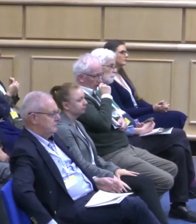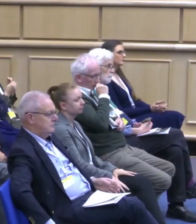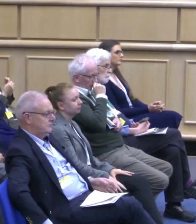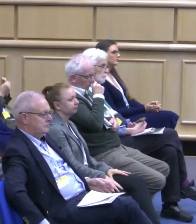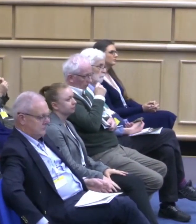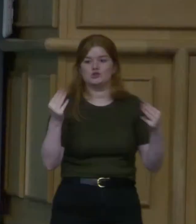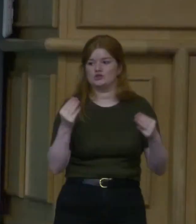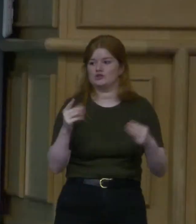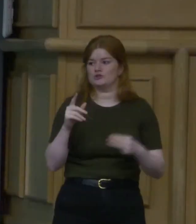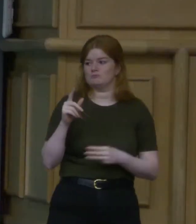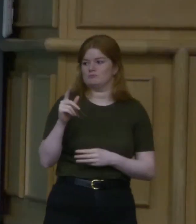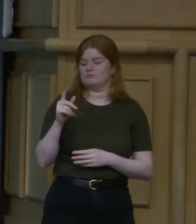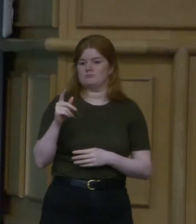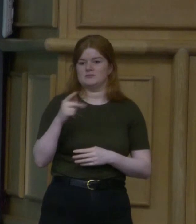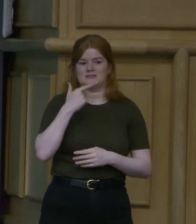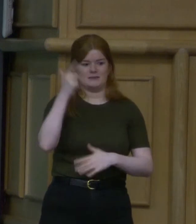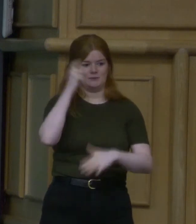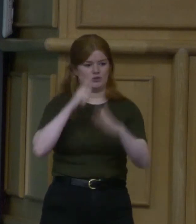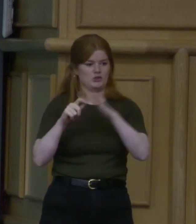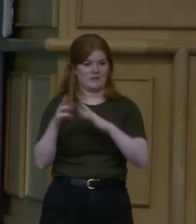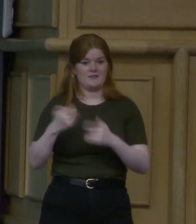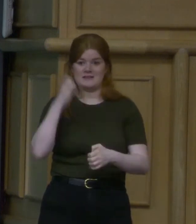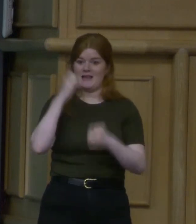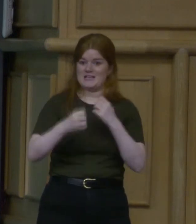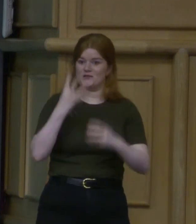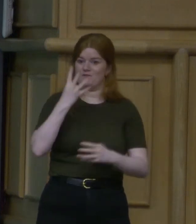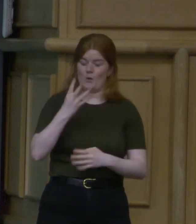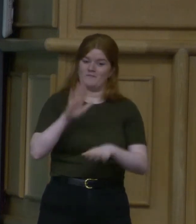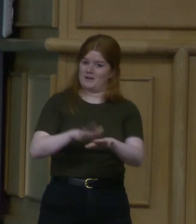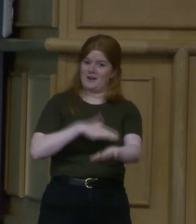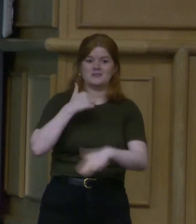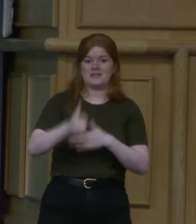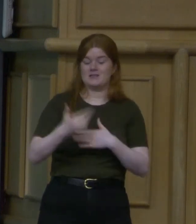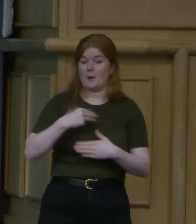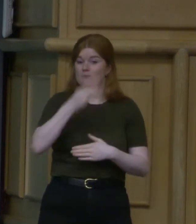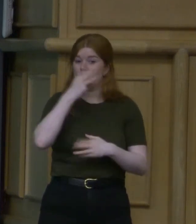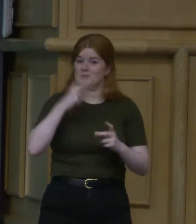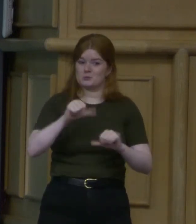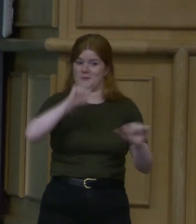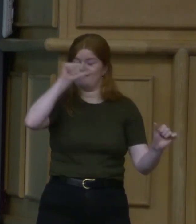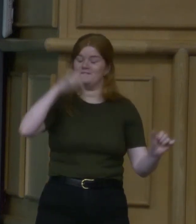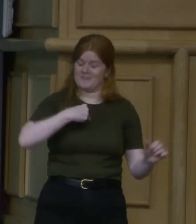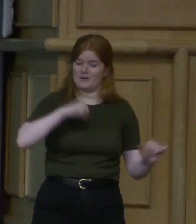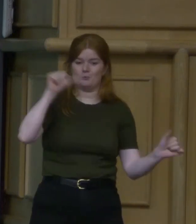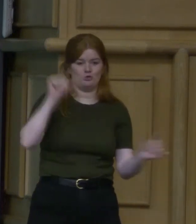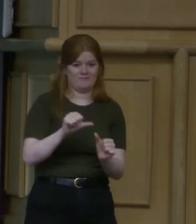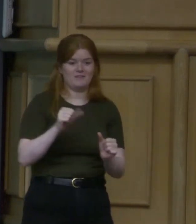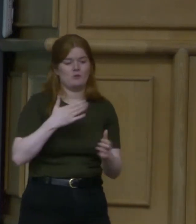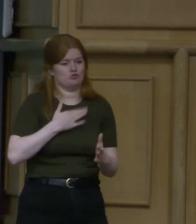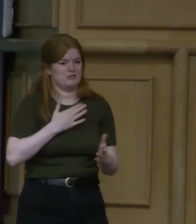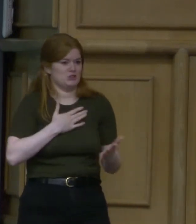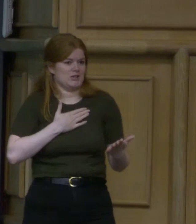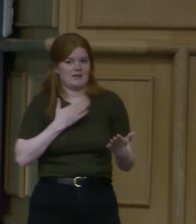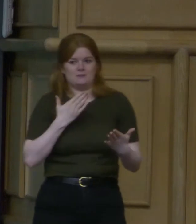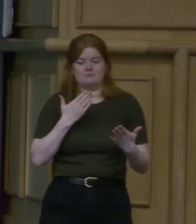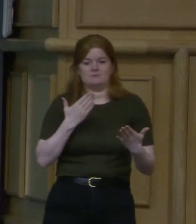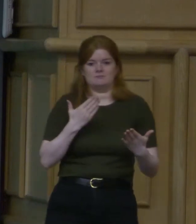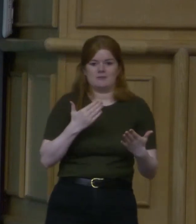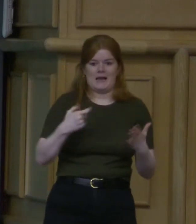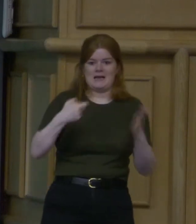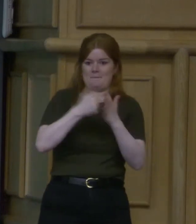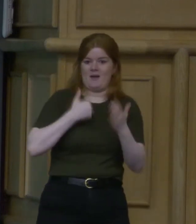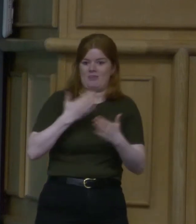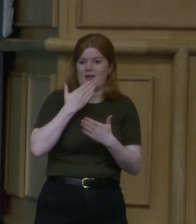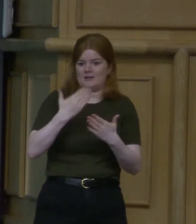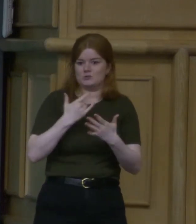Thank you very much, Tánaiste. It is the end of 4 very long days, so I promise to be extremely brief. I would really just like to add